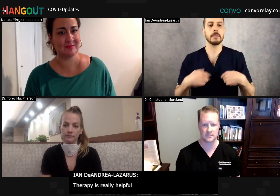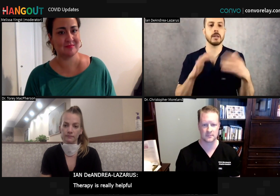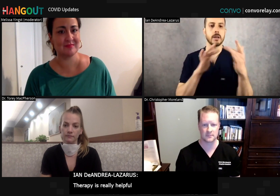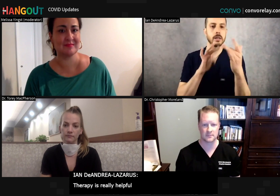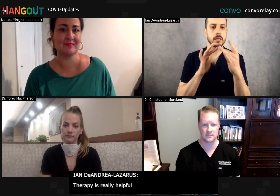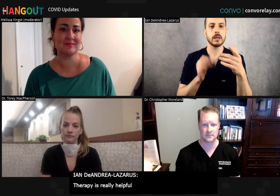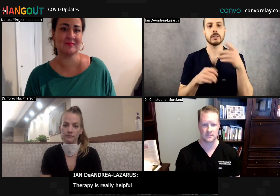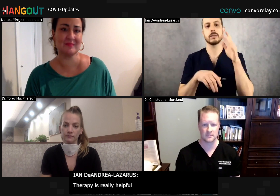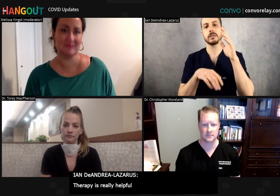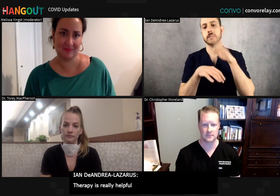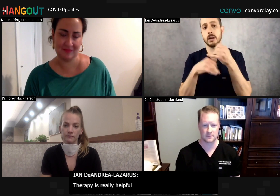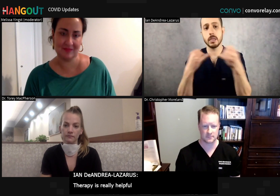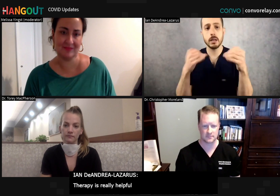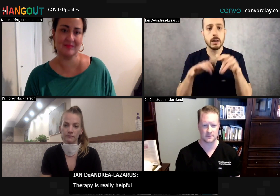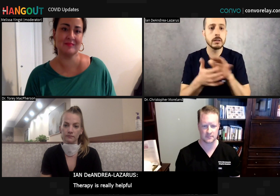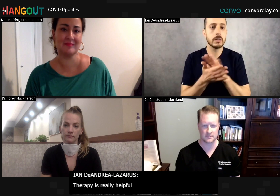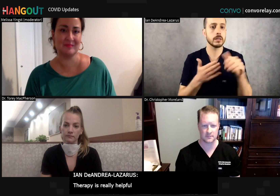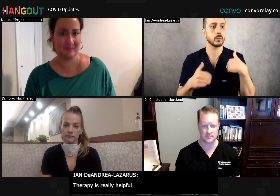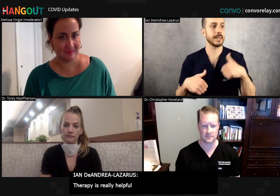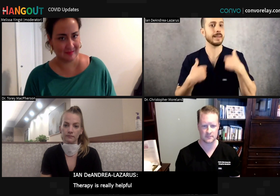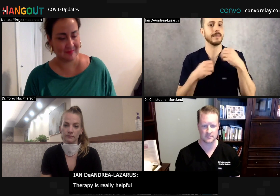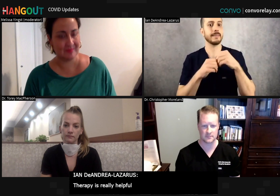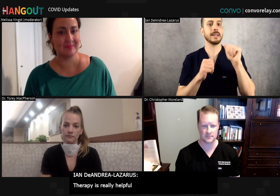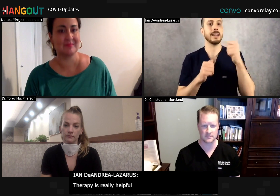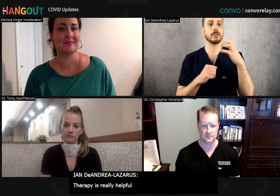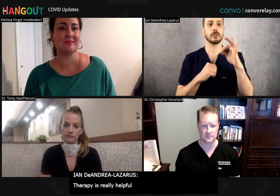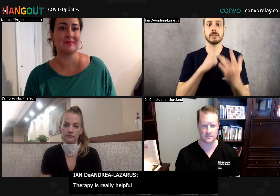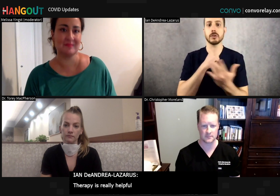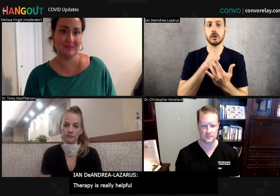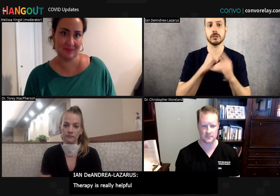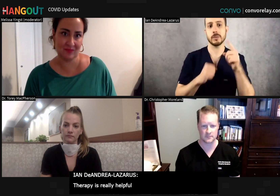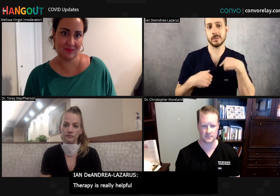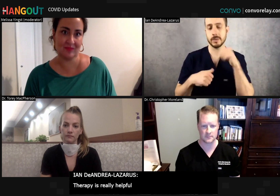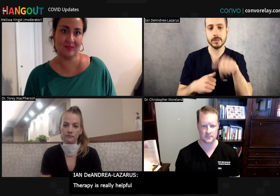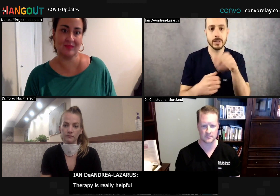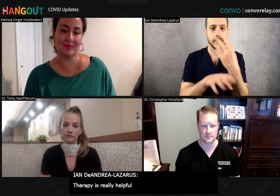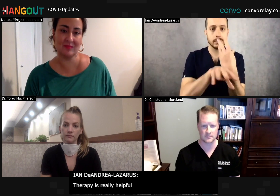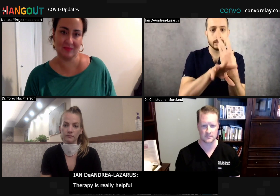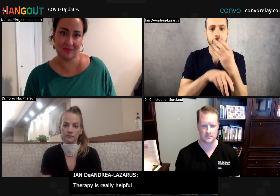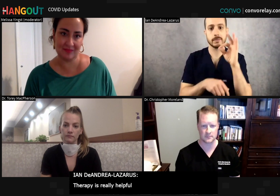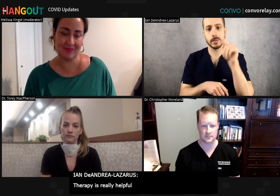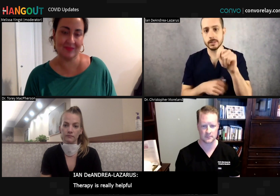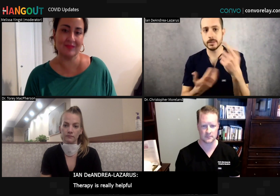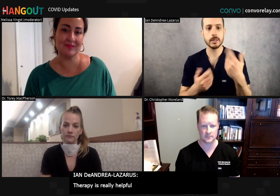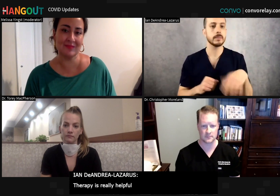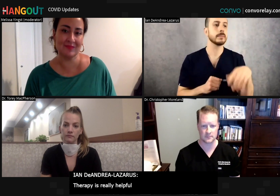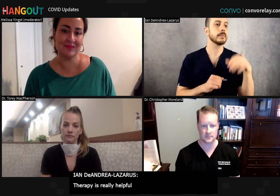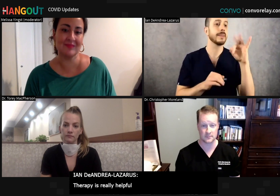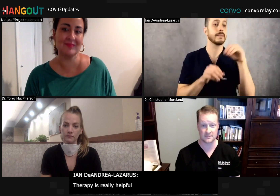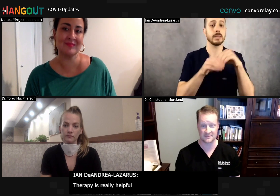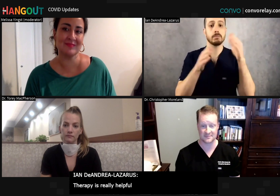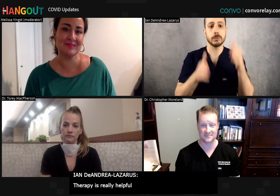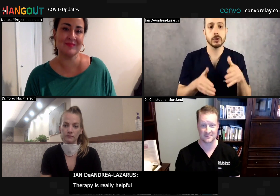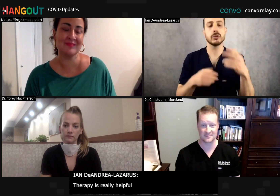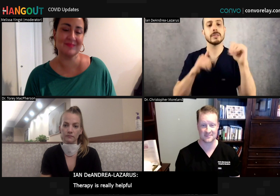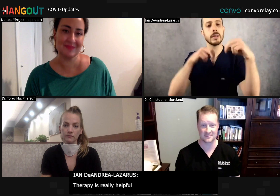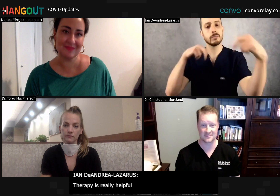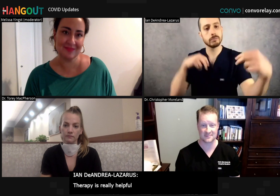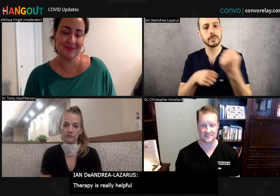people, and that helps a lot. Humans need contact, whether that's online or in person. We live in an age of technology where we can see each other on video